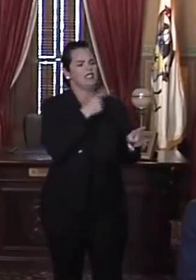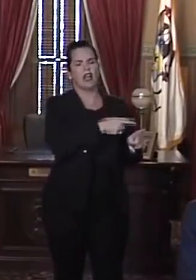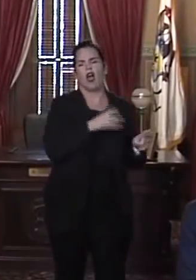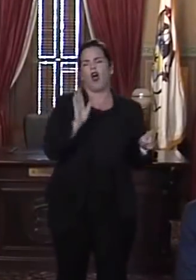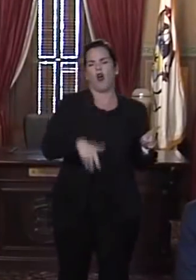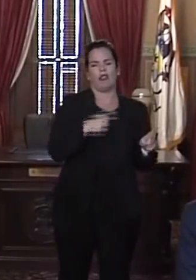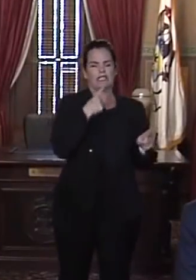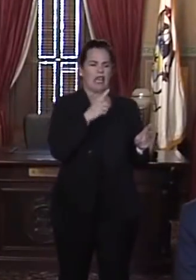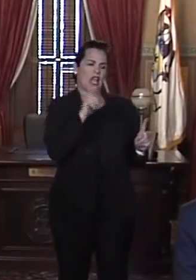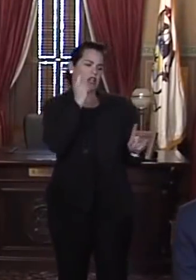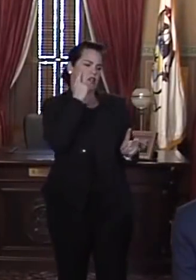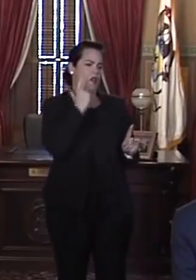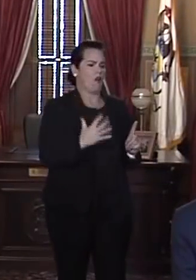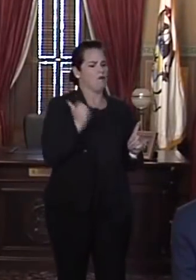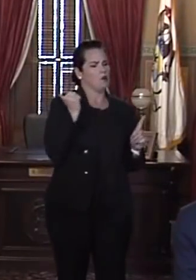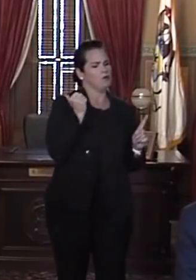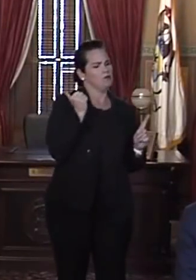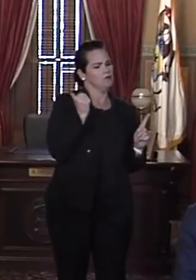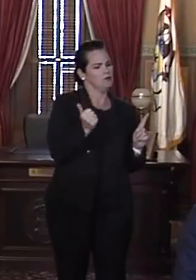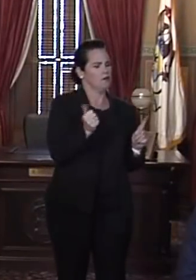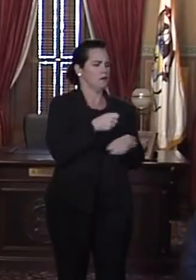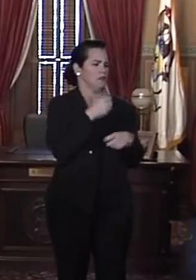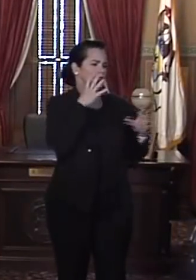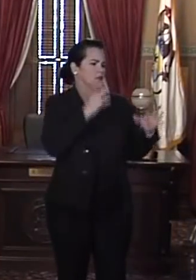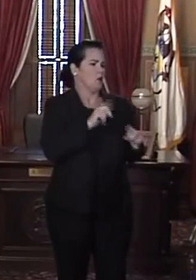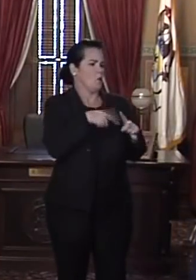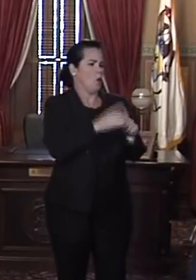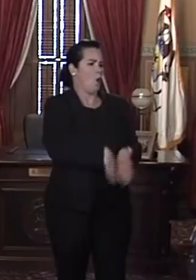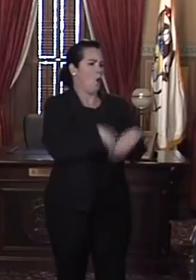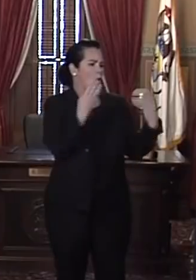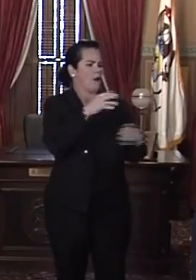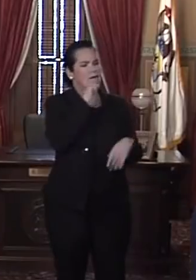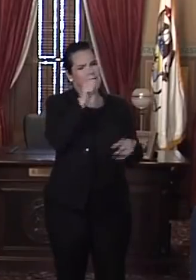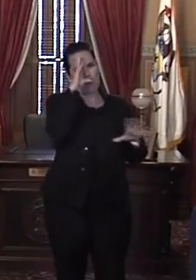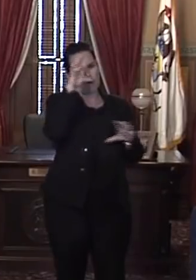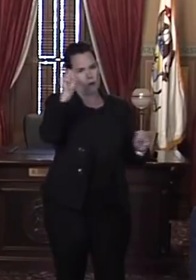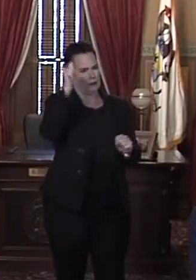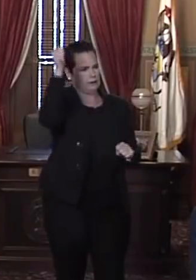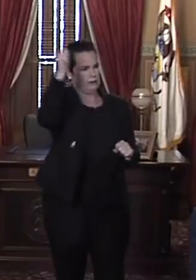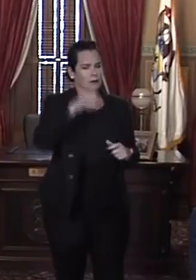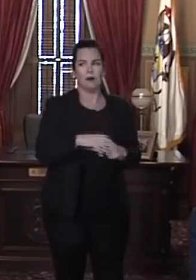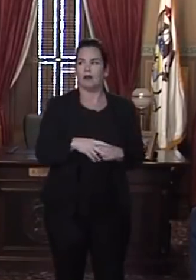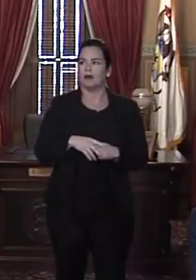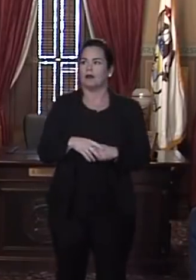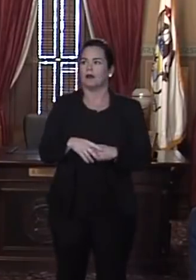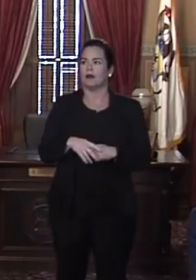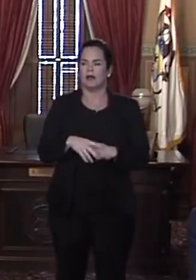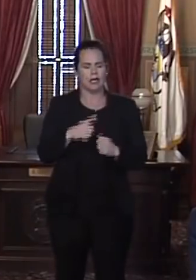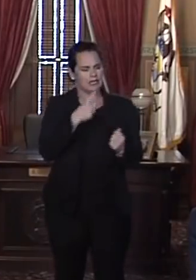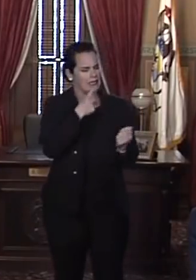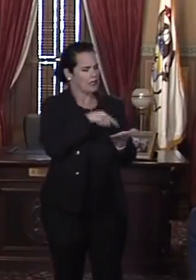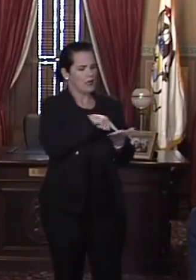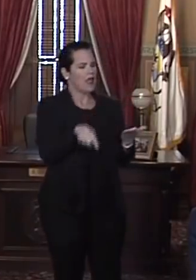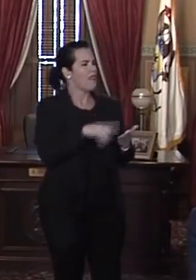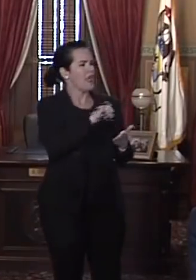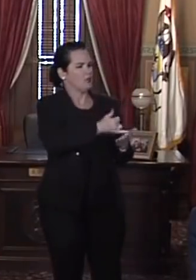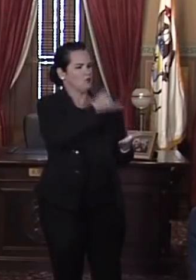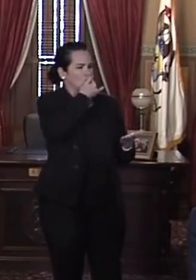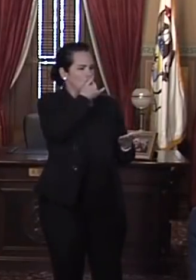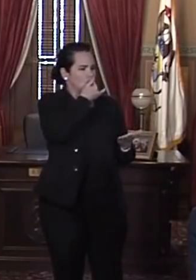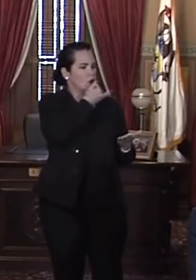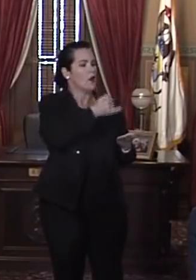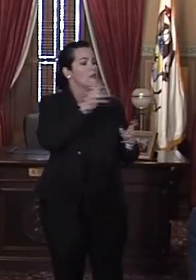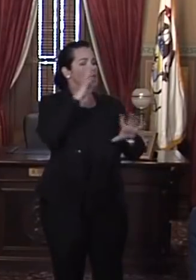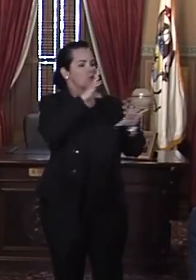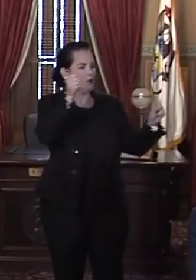up the states, not that of the President of the United States and the federal government. Let it be fully understood that this is incorrect. It is the